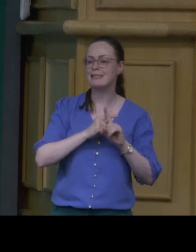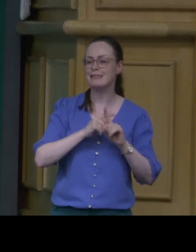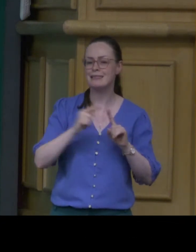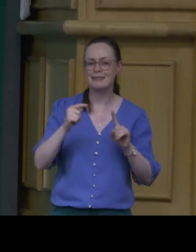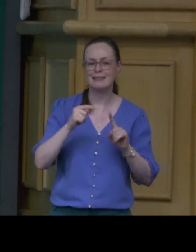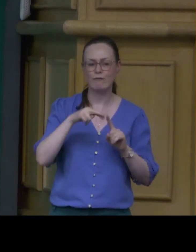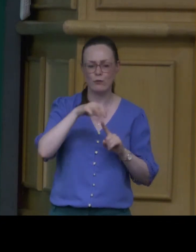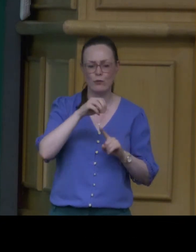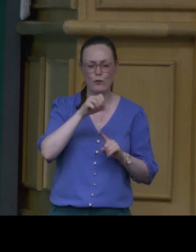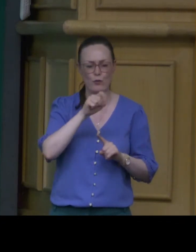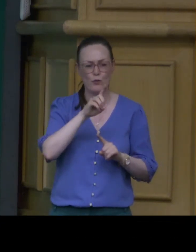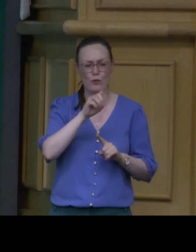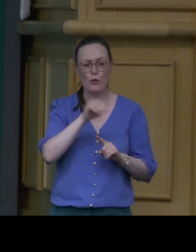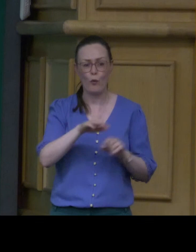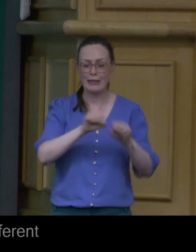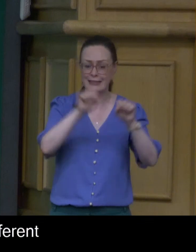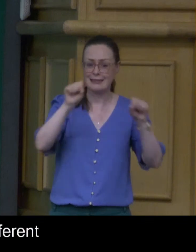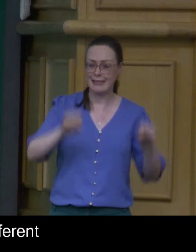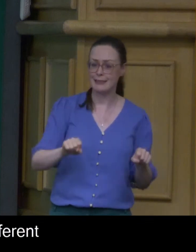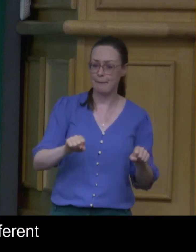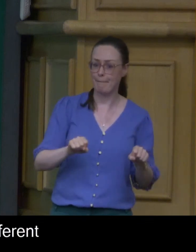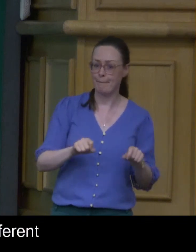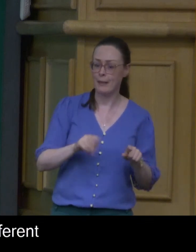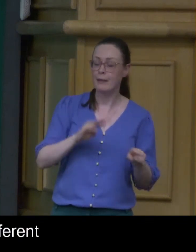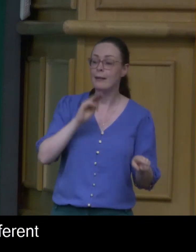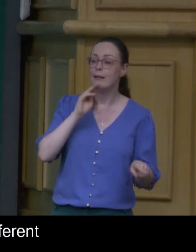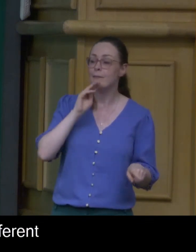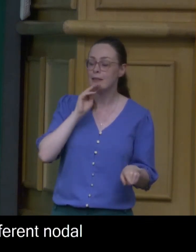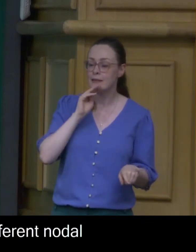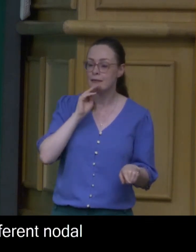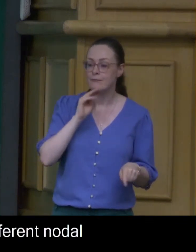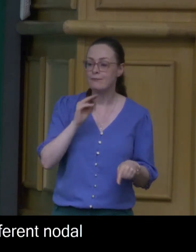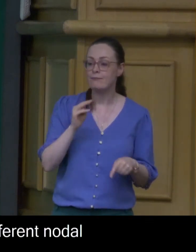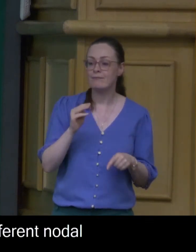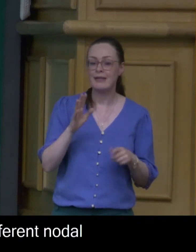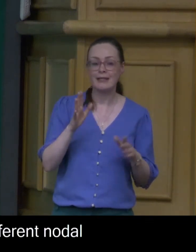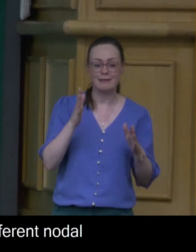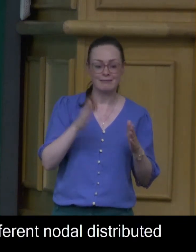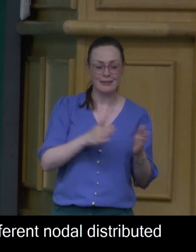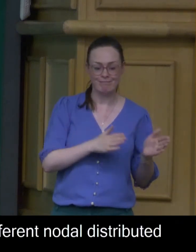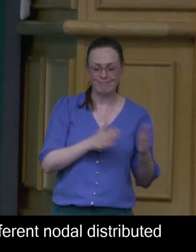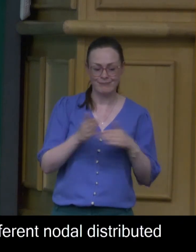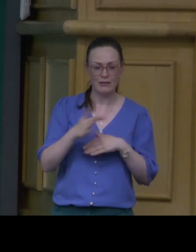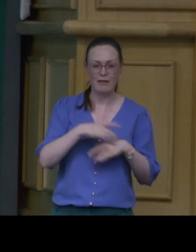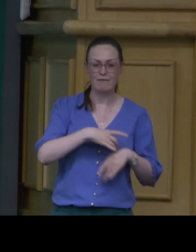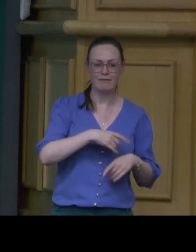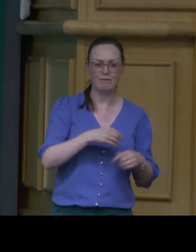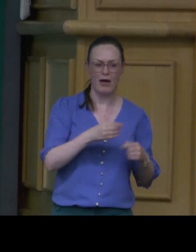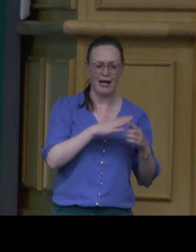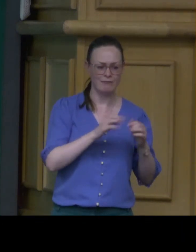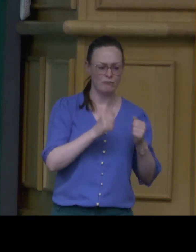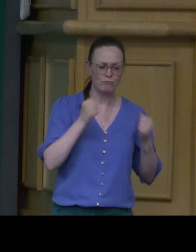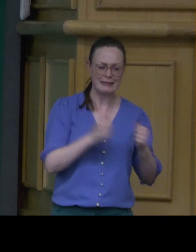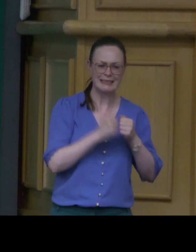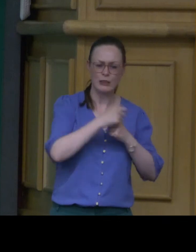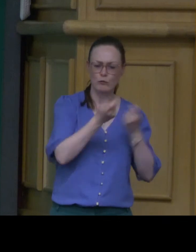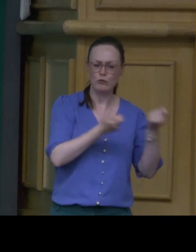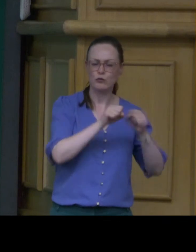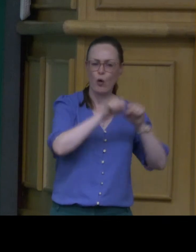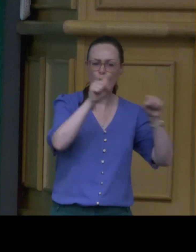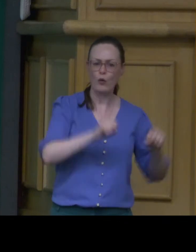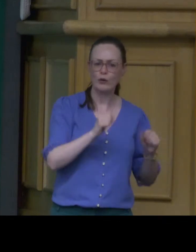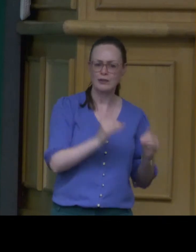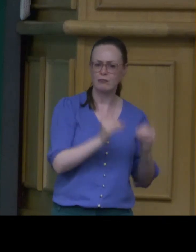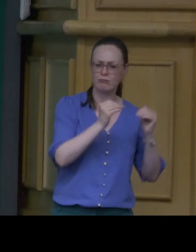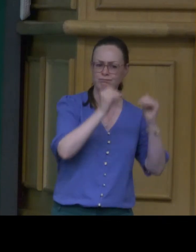nodal distributed system, which means we shift away from the hierarchical control